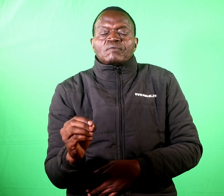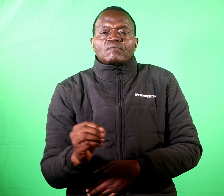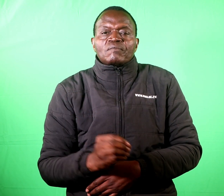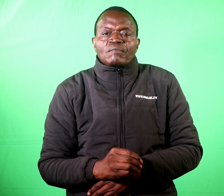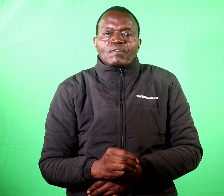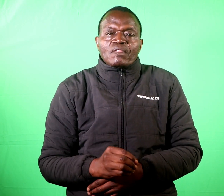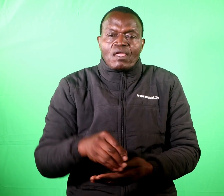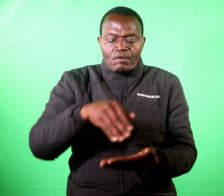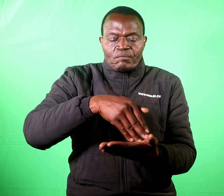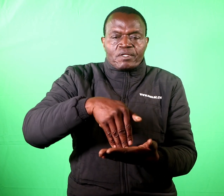Midlands,